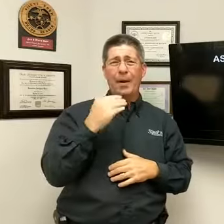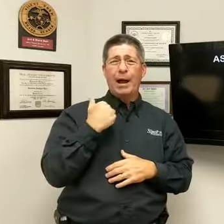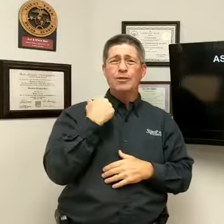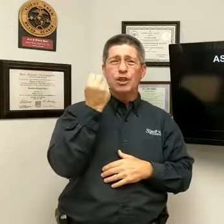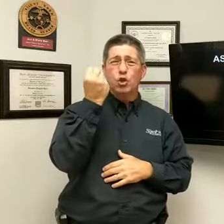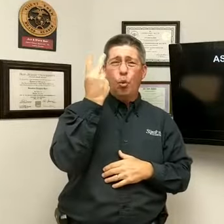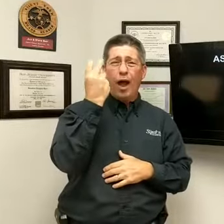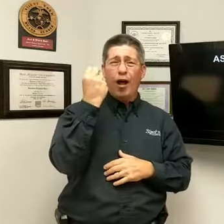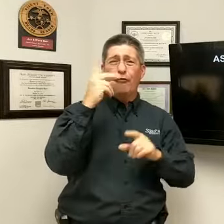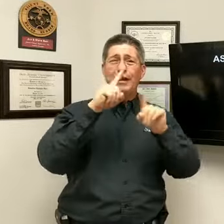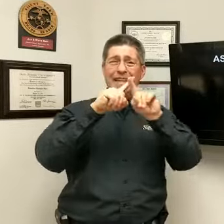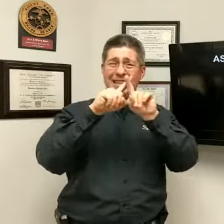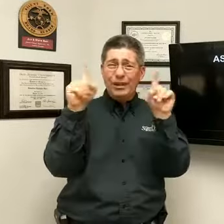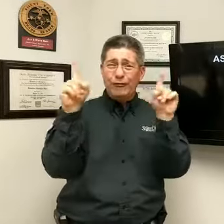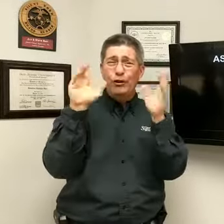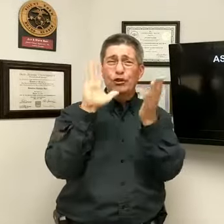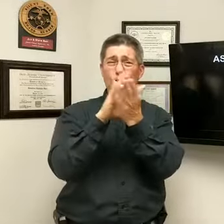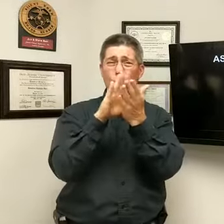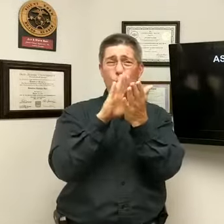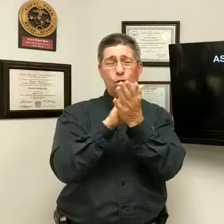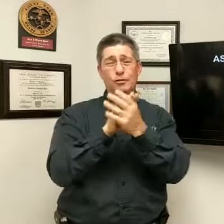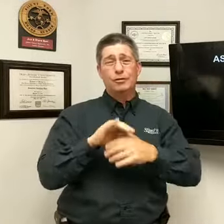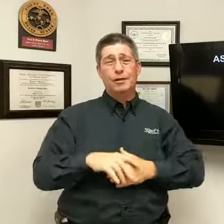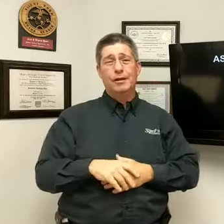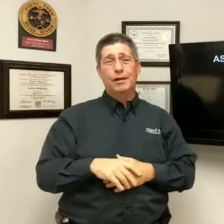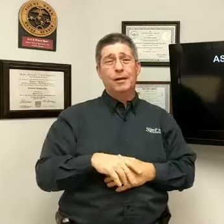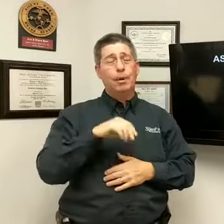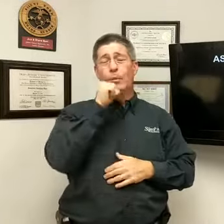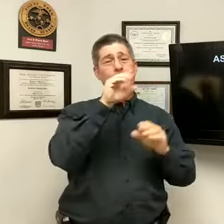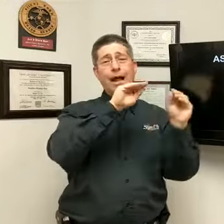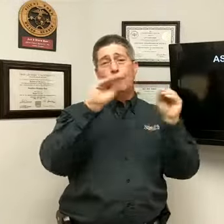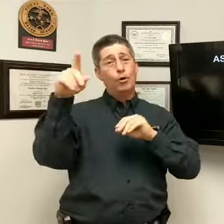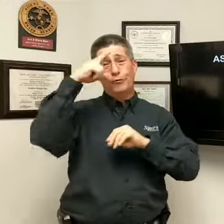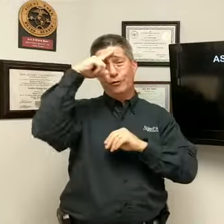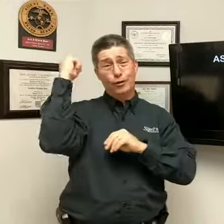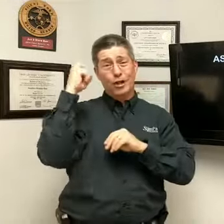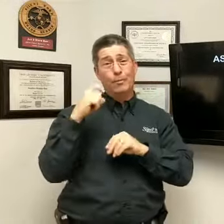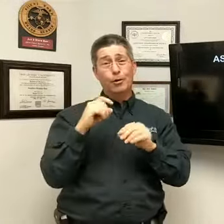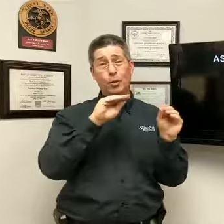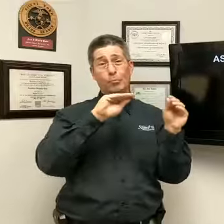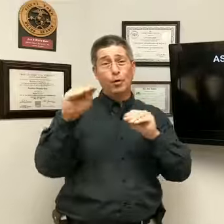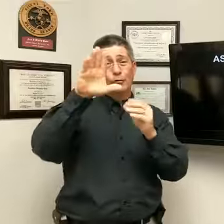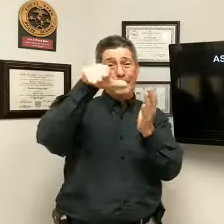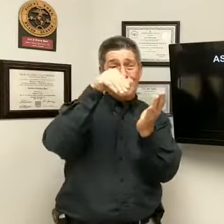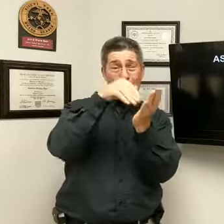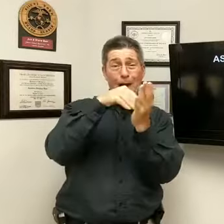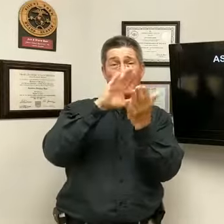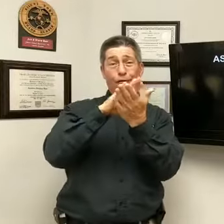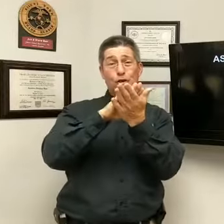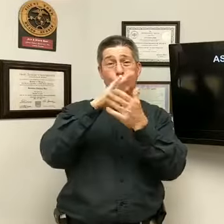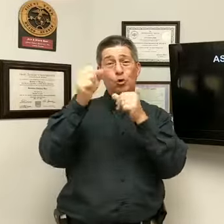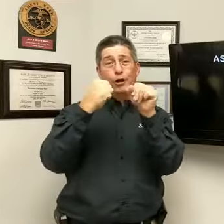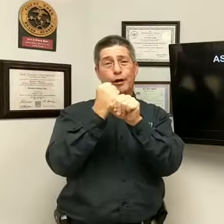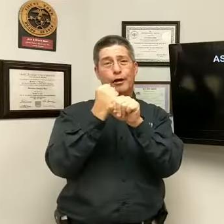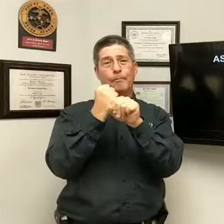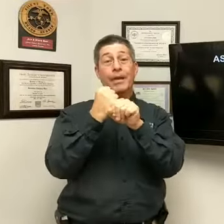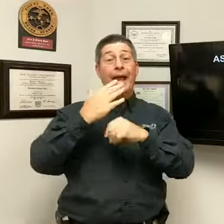was in 12 different schools, but we did not move during the summers. We moved in the middle of the school year. And